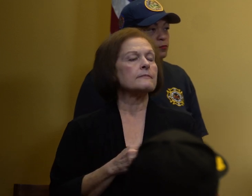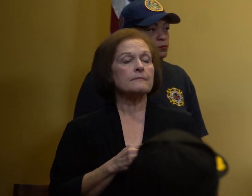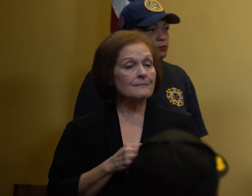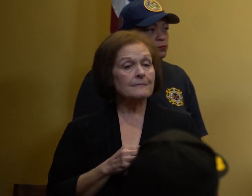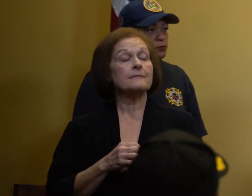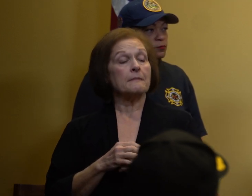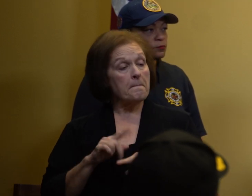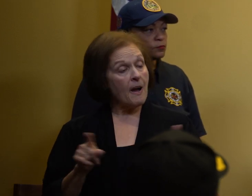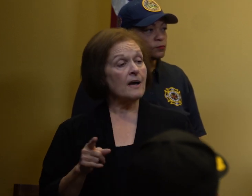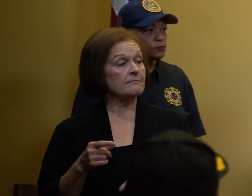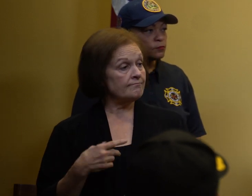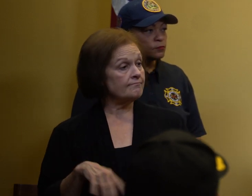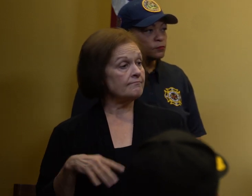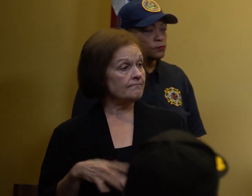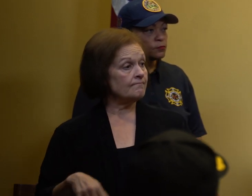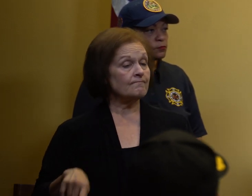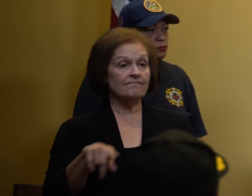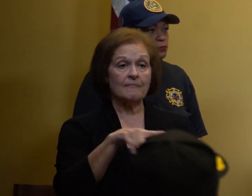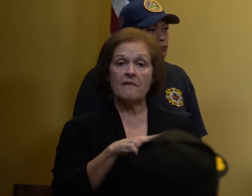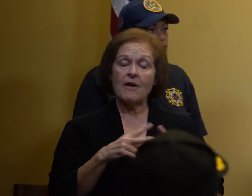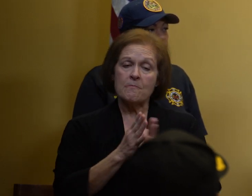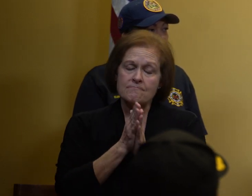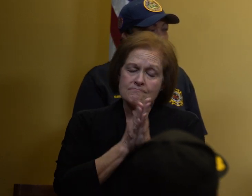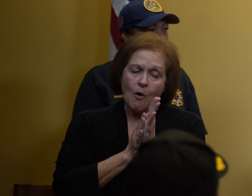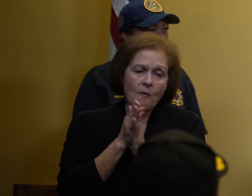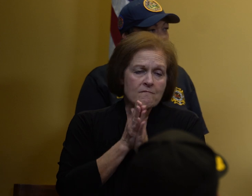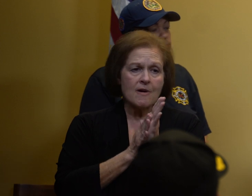very motivated citizenry, a